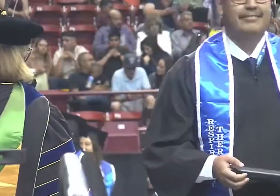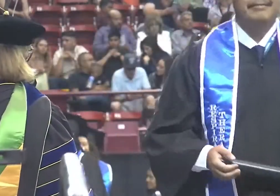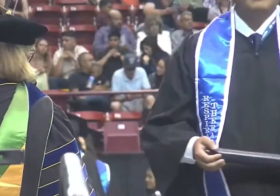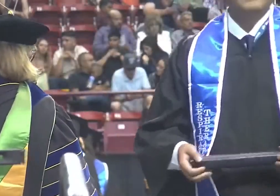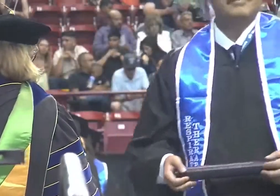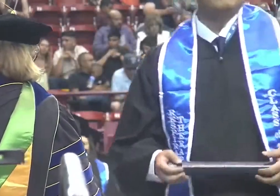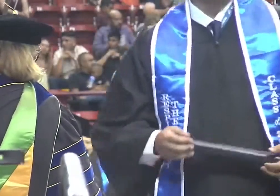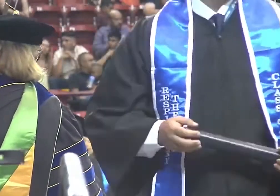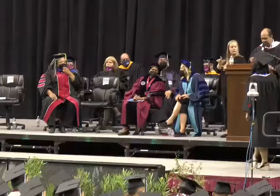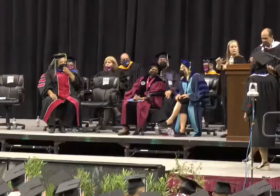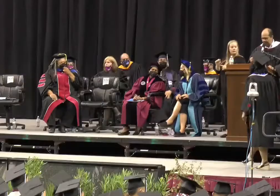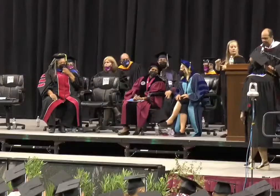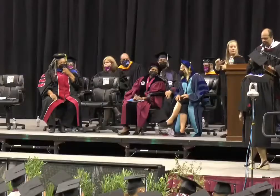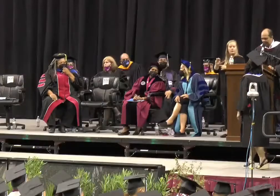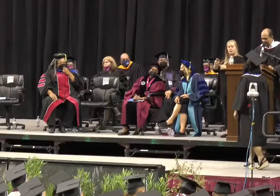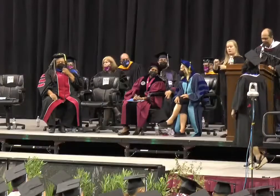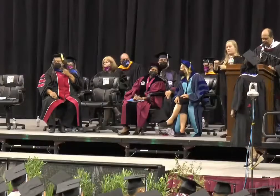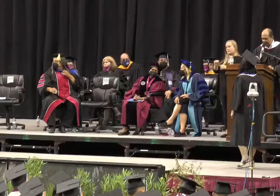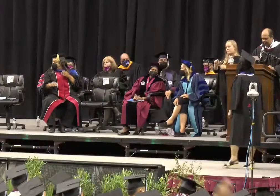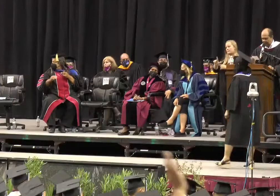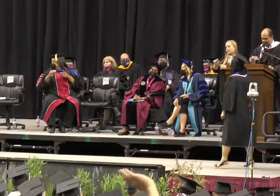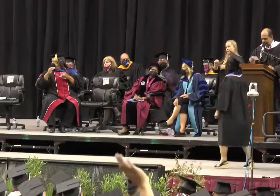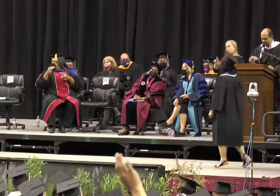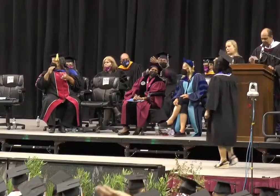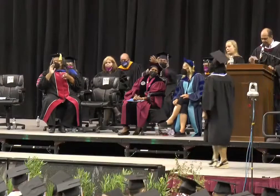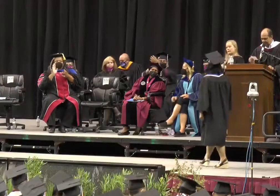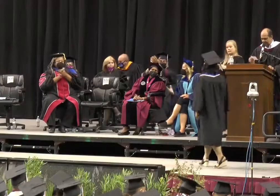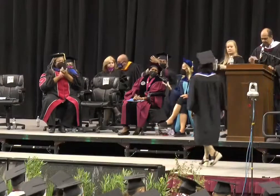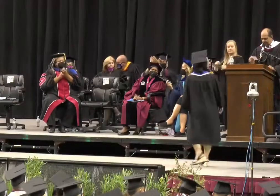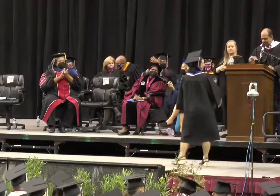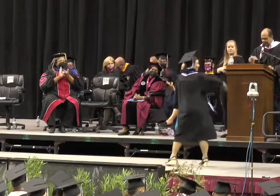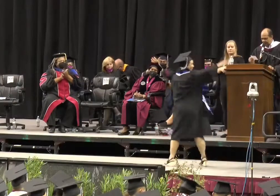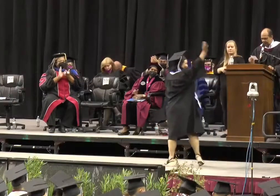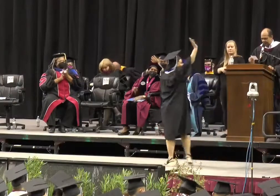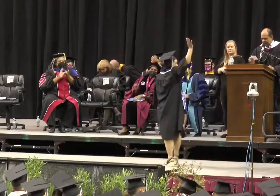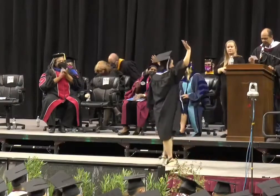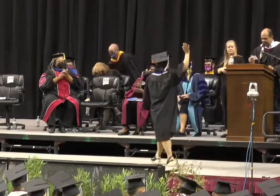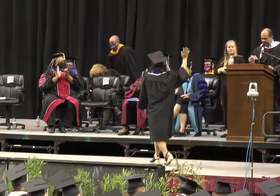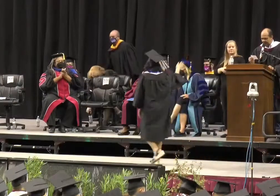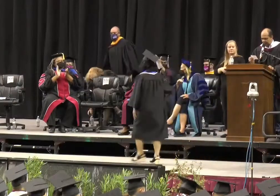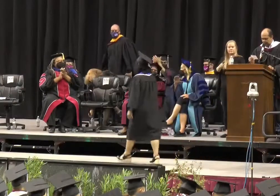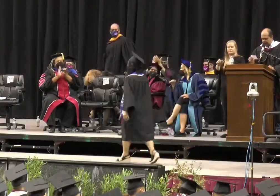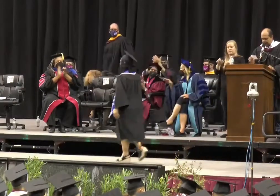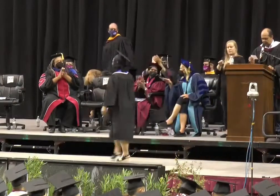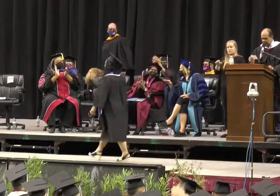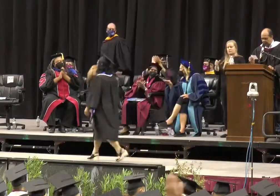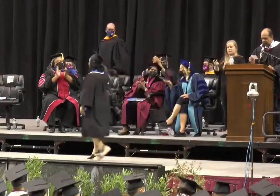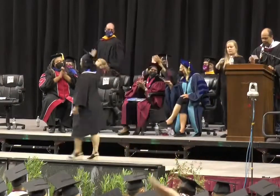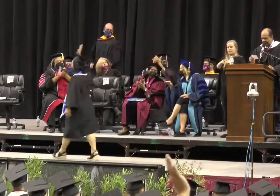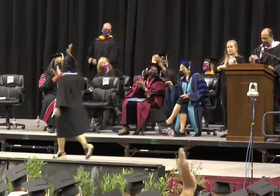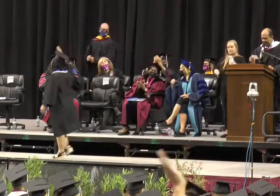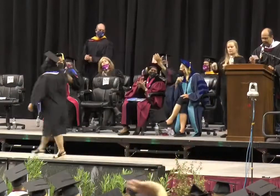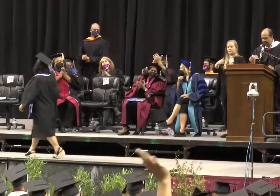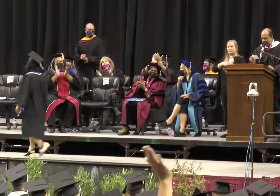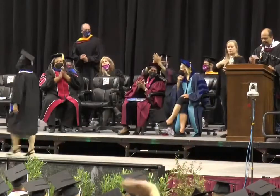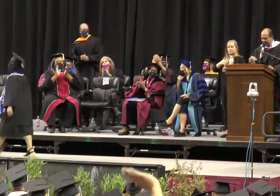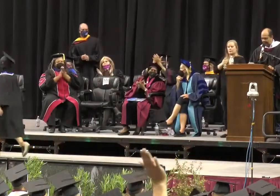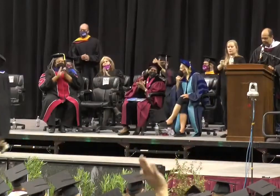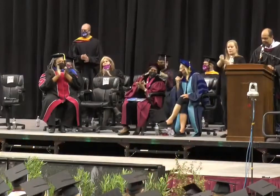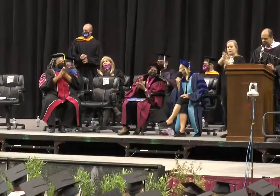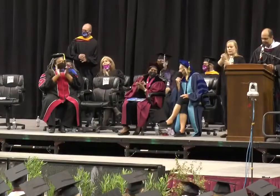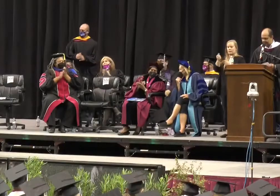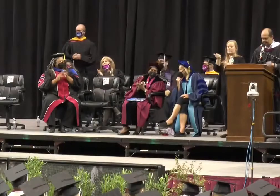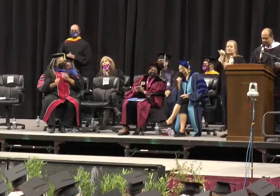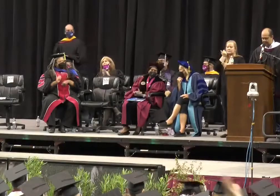Mallory? Nadia Silvia Mallaret, Associate of Applied Science, Respiratory Therapy and